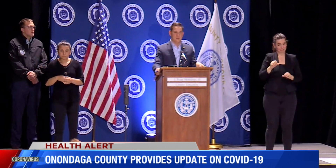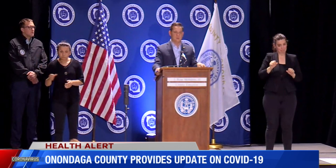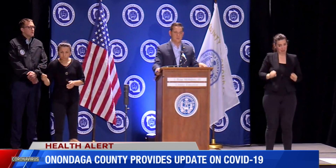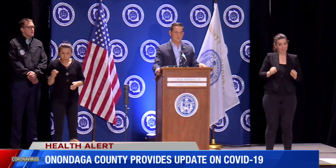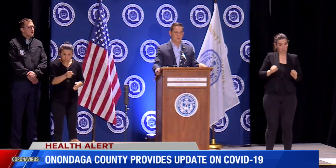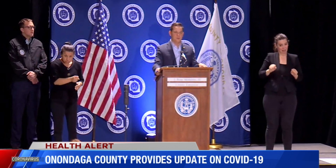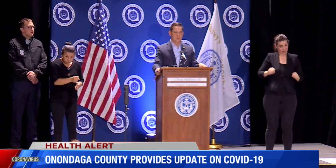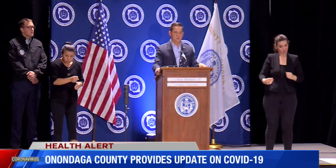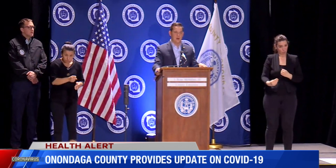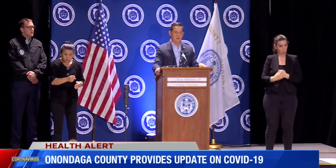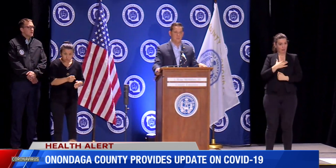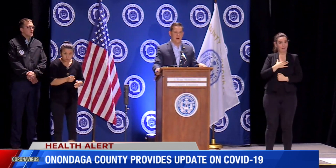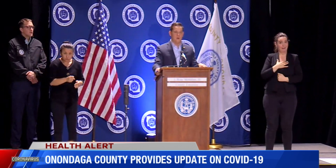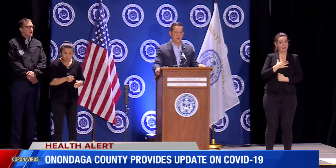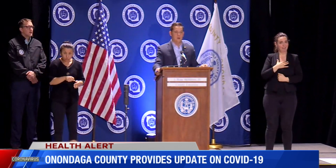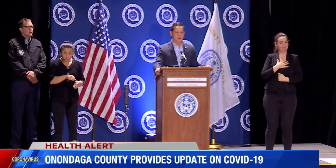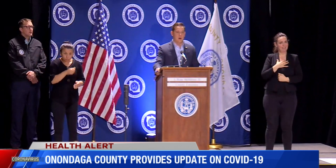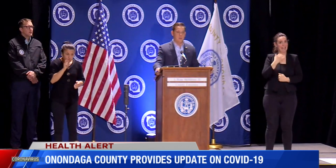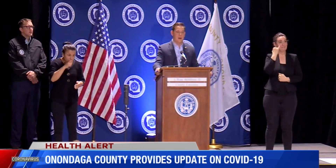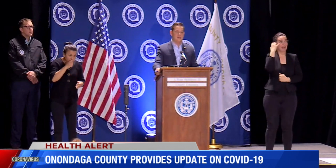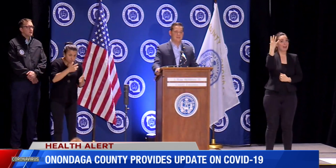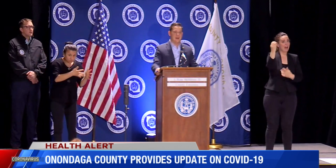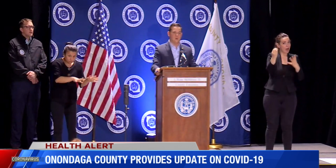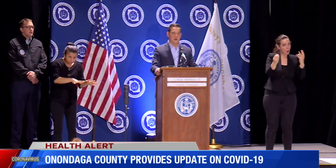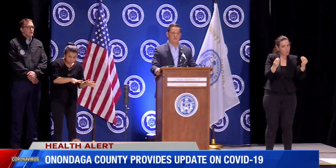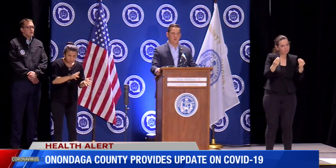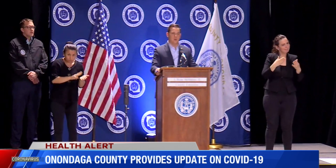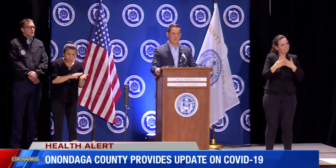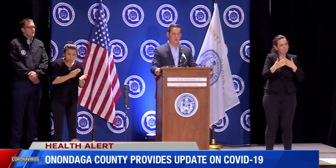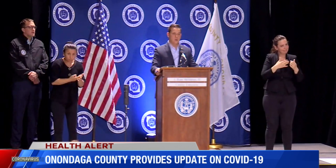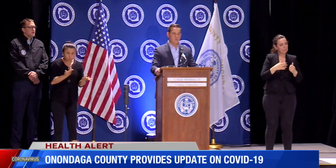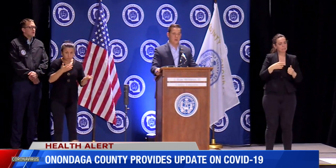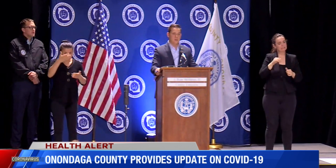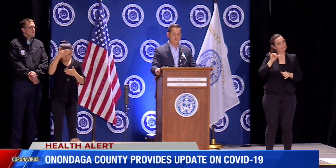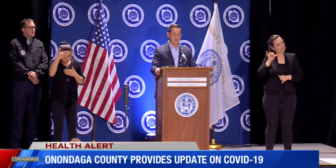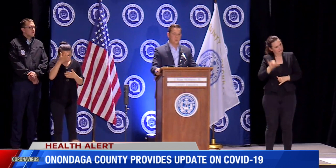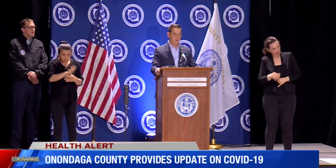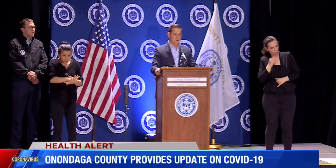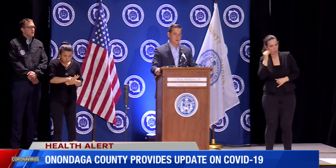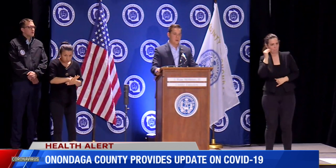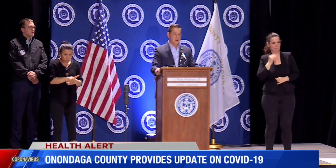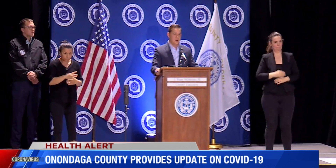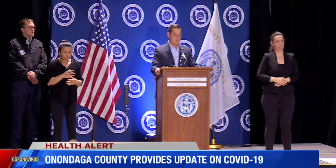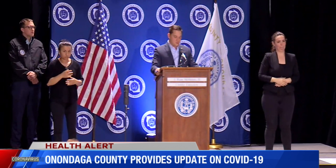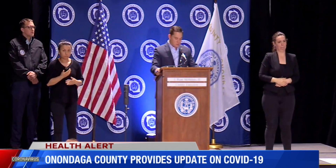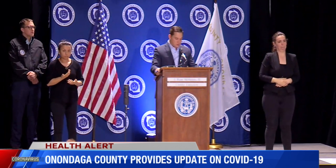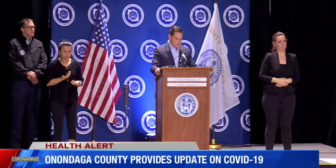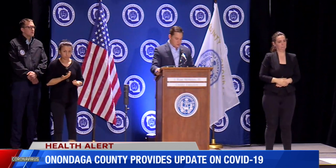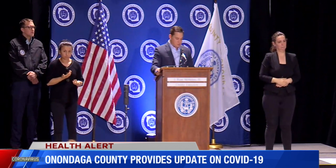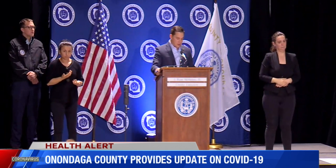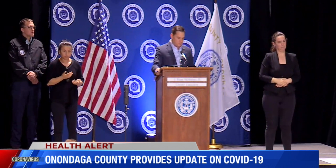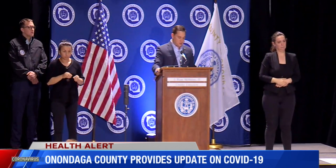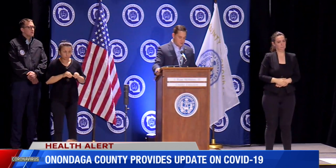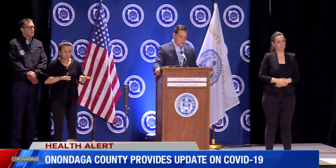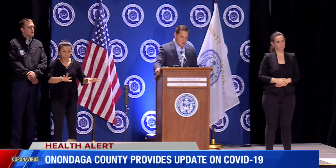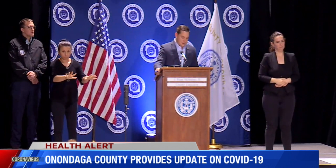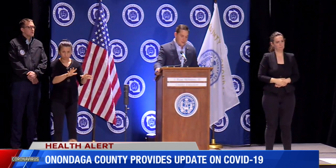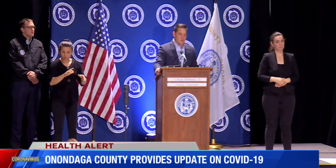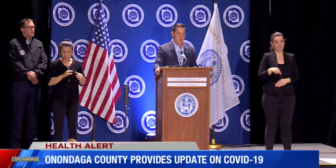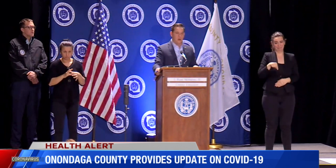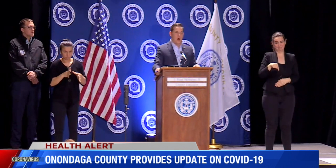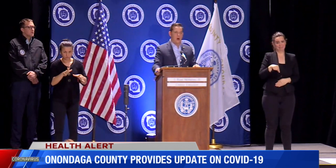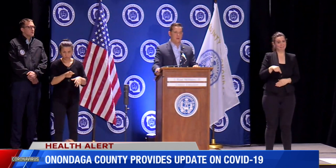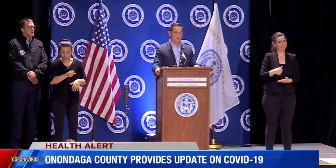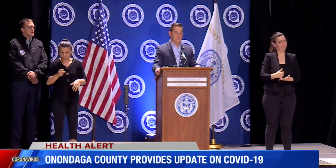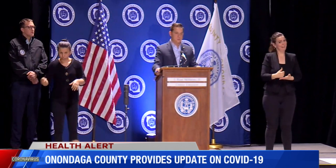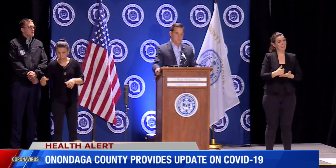tested, you're sick with something, you shouldn't be out and about passing on whatever you may be sick with. But certainly this has helped us. It